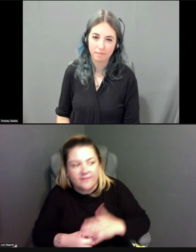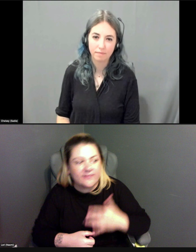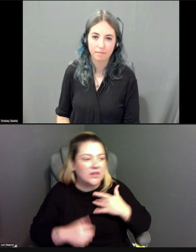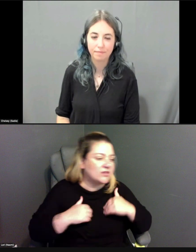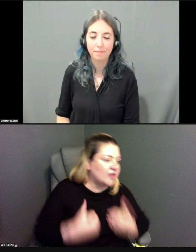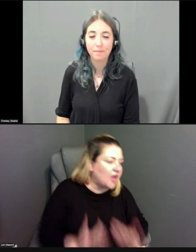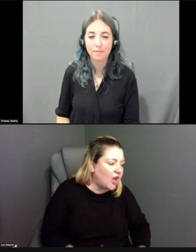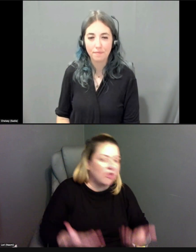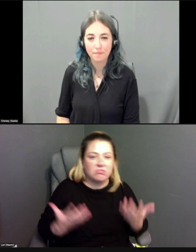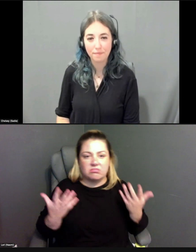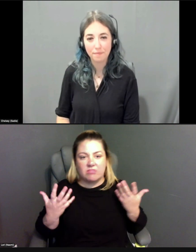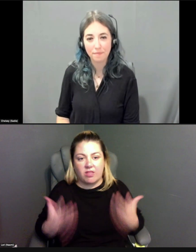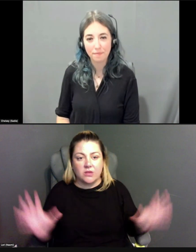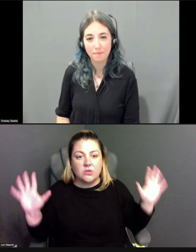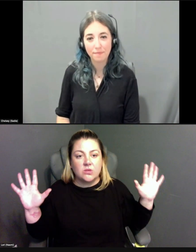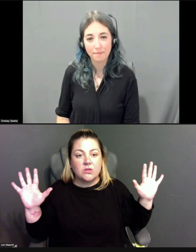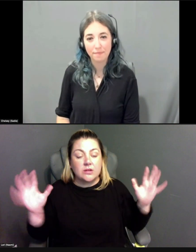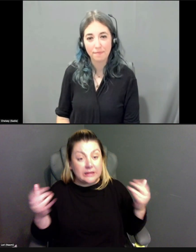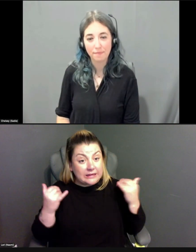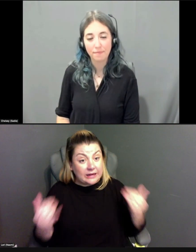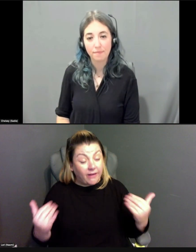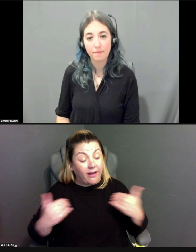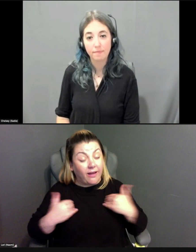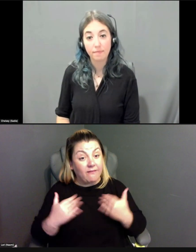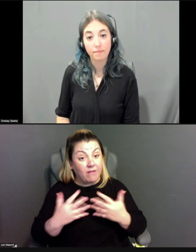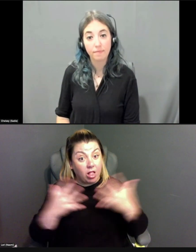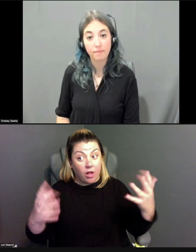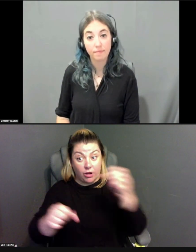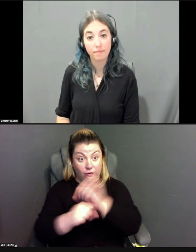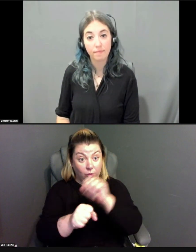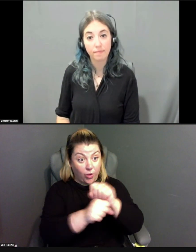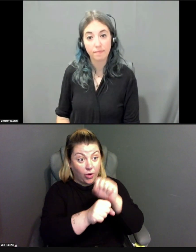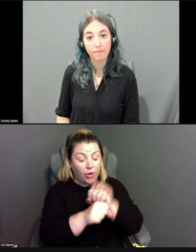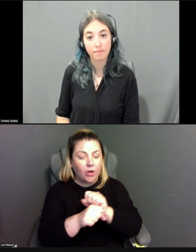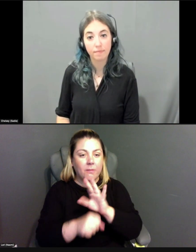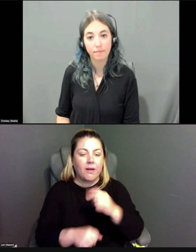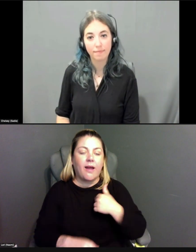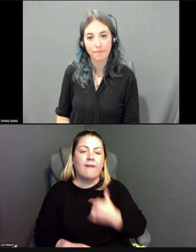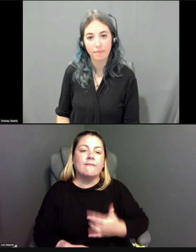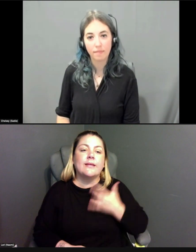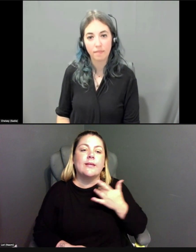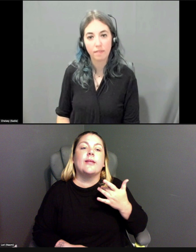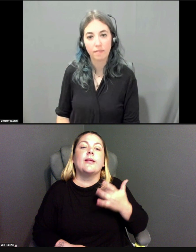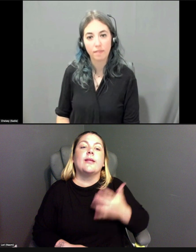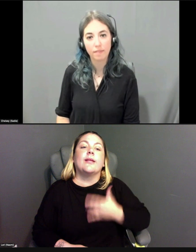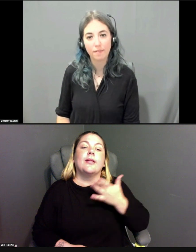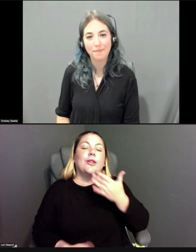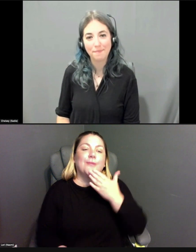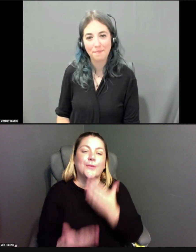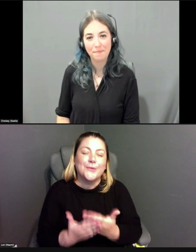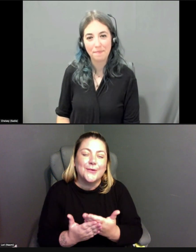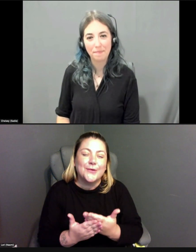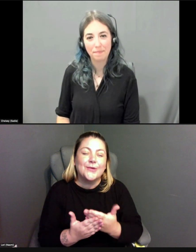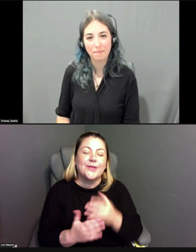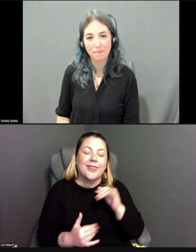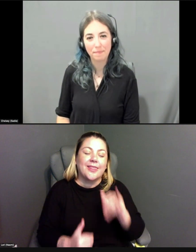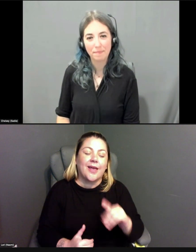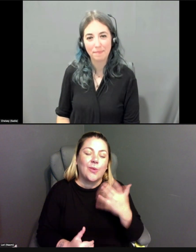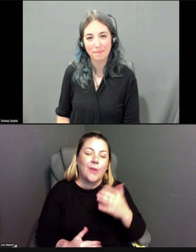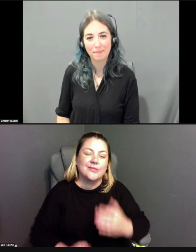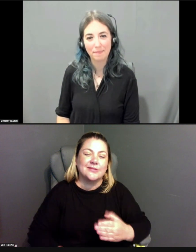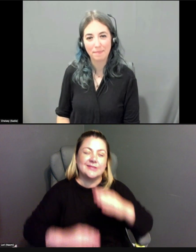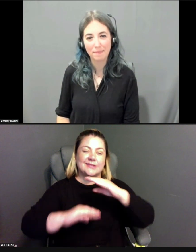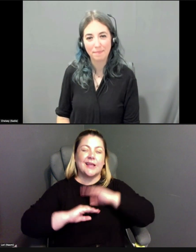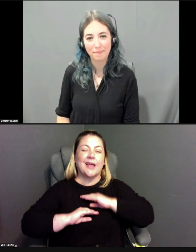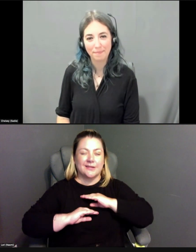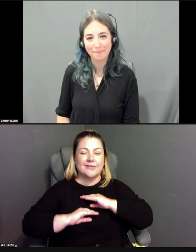And right now, like I have a lot of work to do, but I'm really excited about the things I'm doing work on, and that feels really satisfying, especially